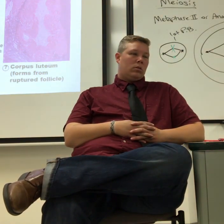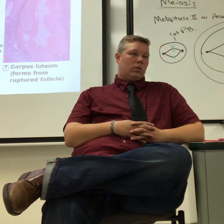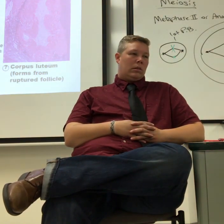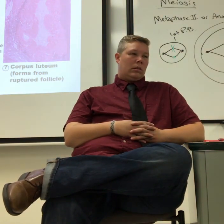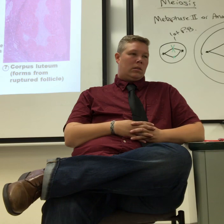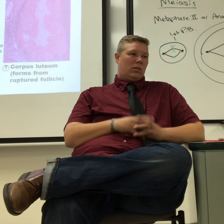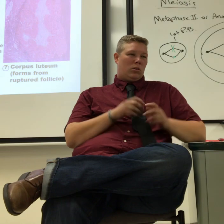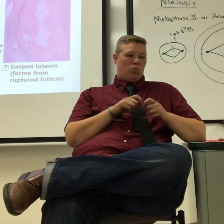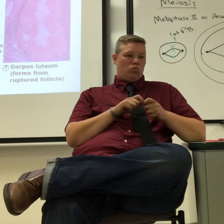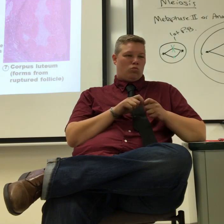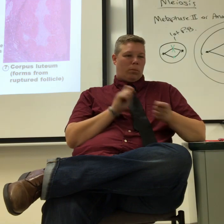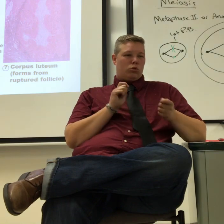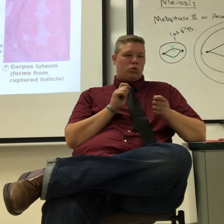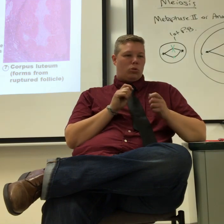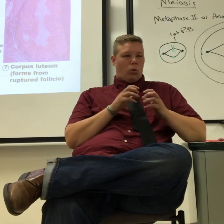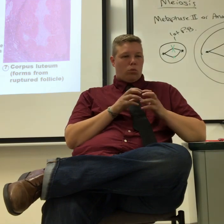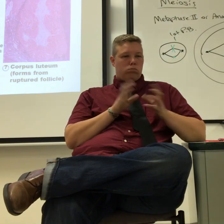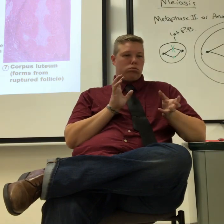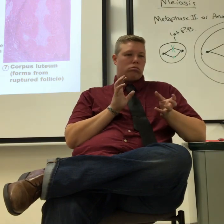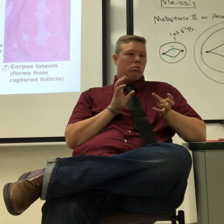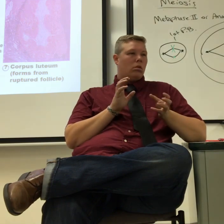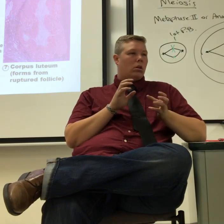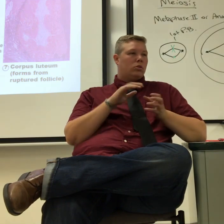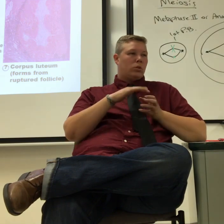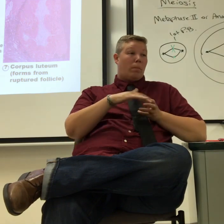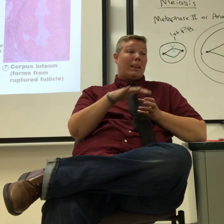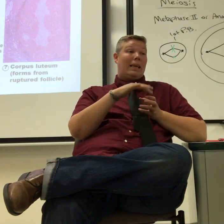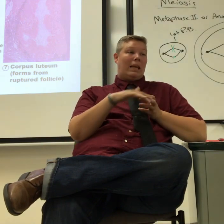So it's a bleeding body now because it ruptured.